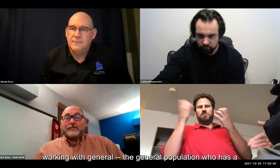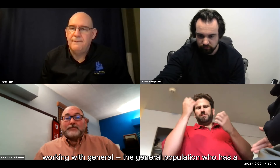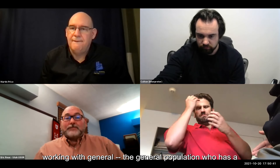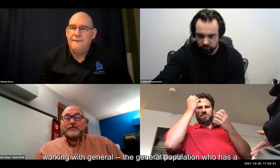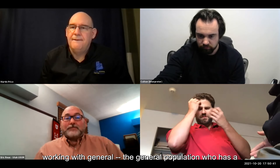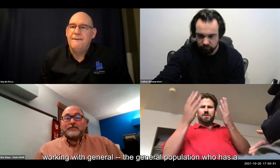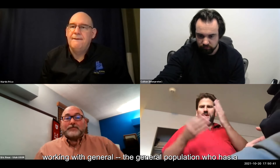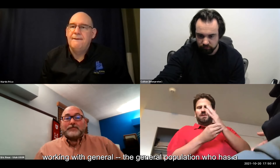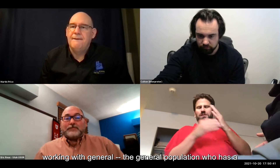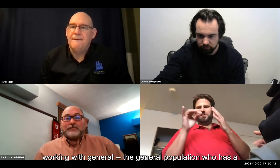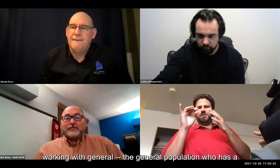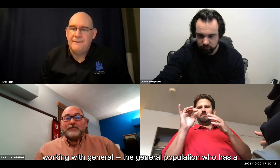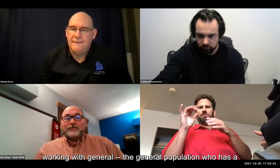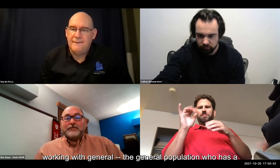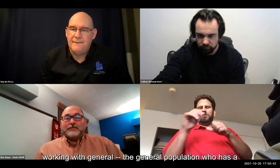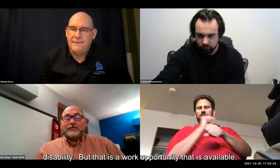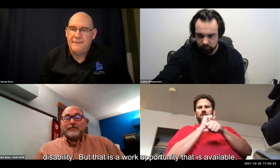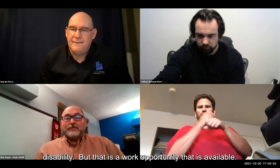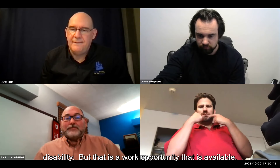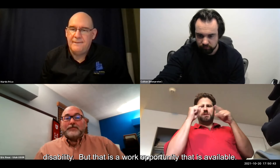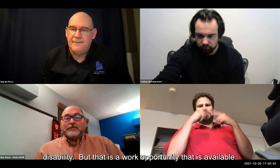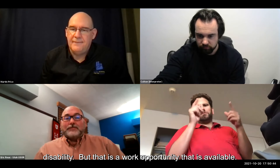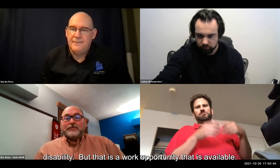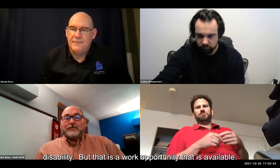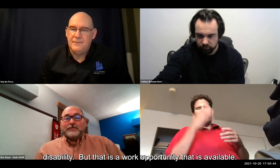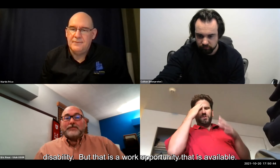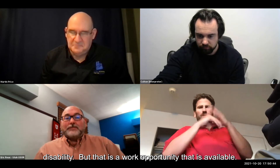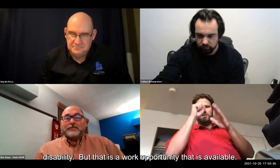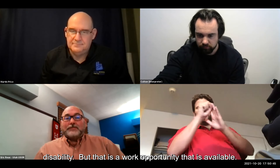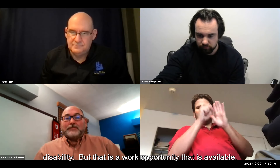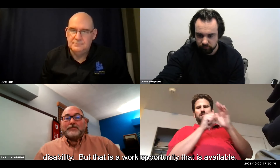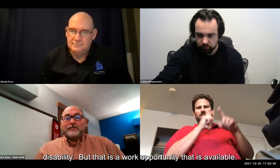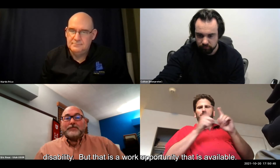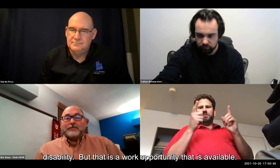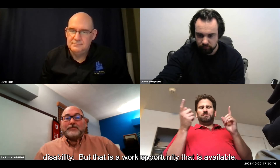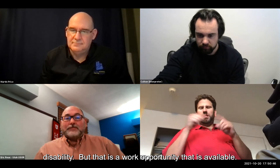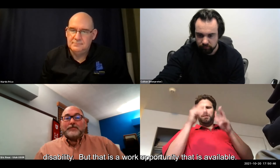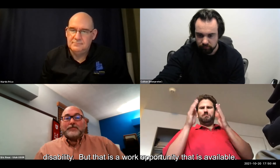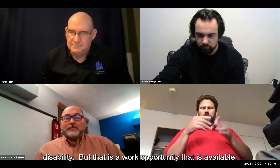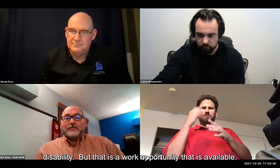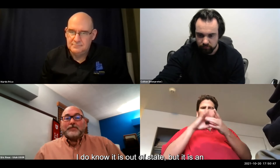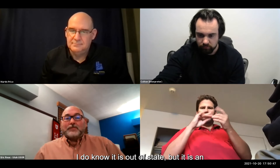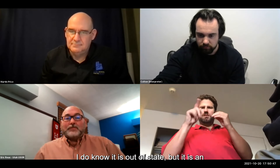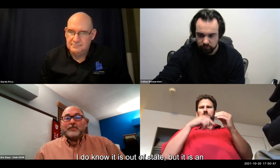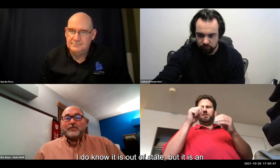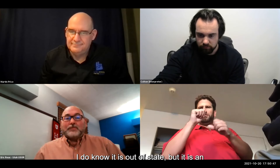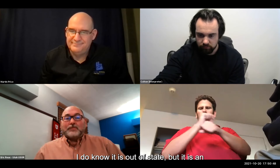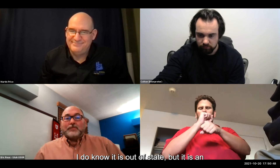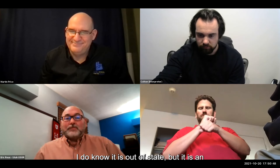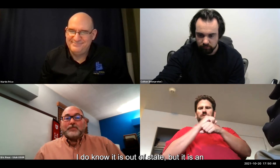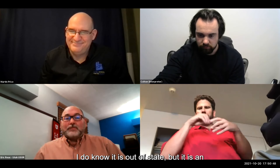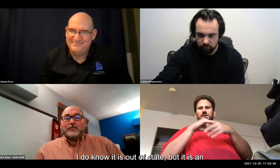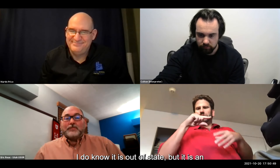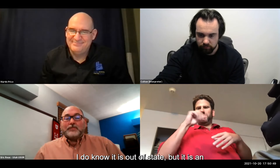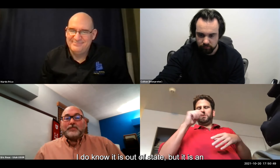just working with the general population who has a disability, but that is a work opportunity that is available. I do know it's out of